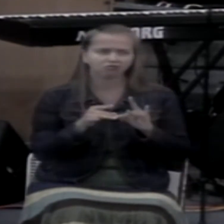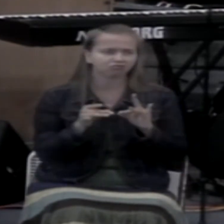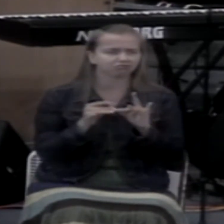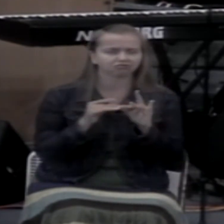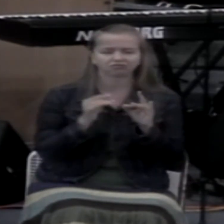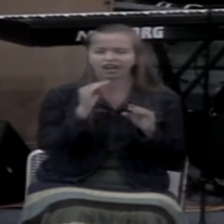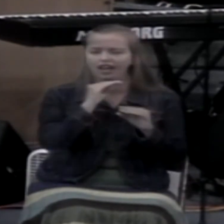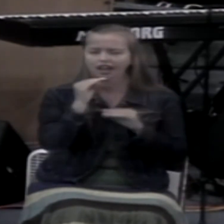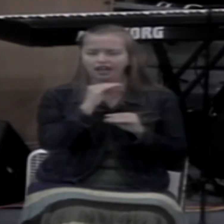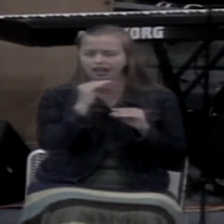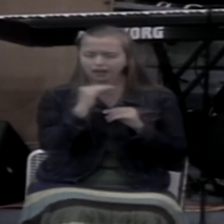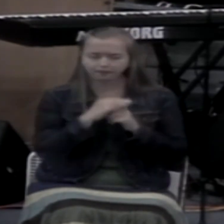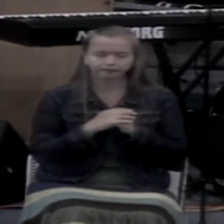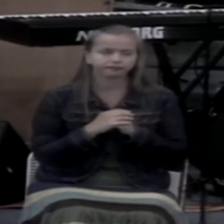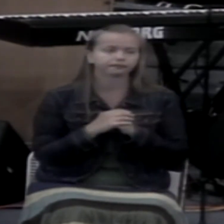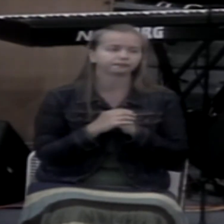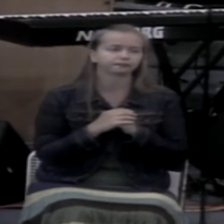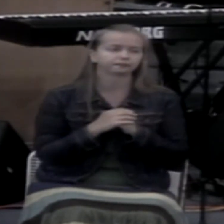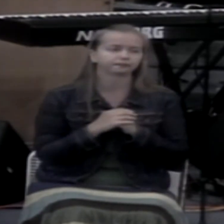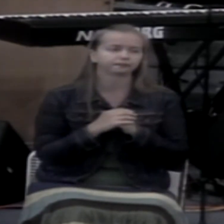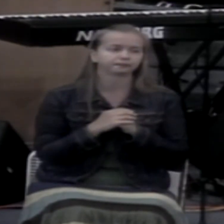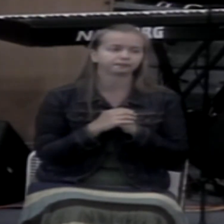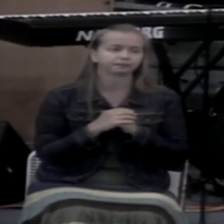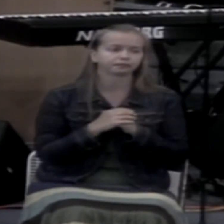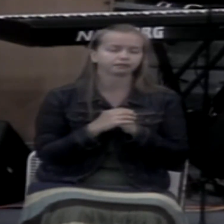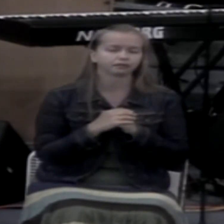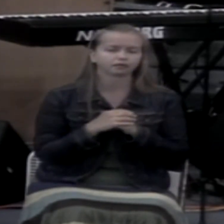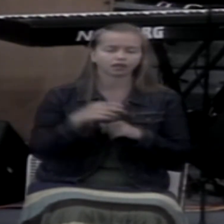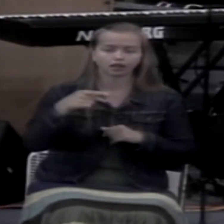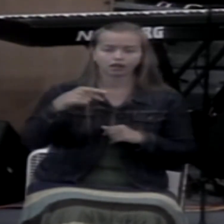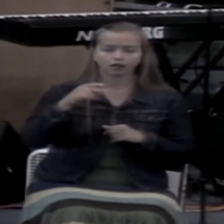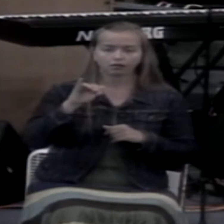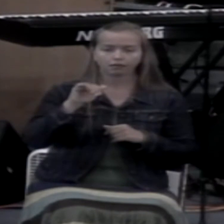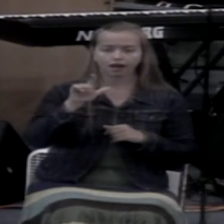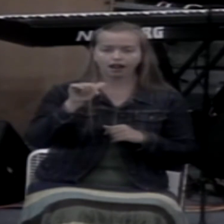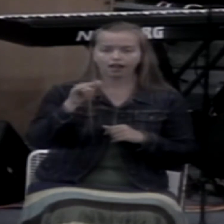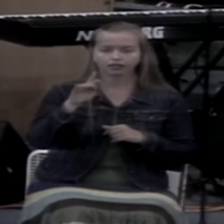Jesus looked out and he saw his disciples way off out there.